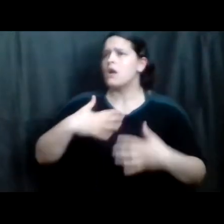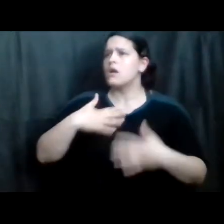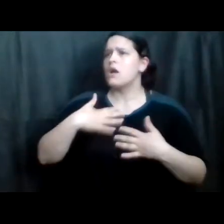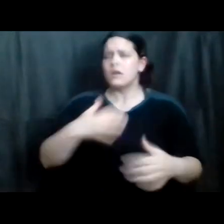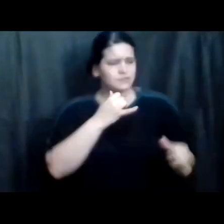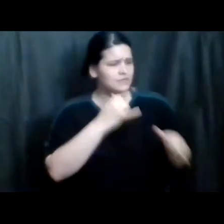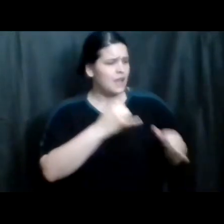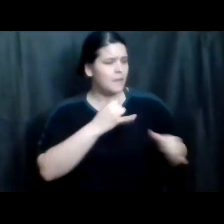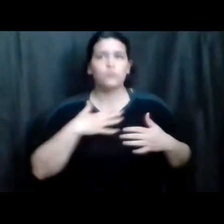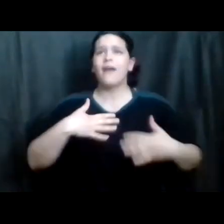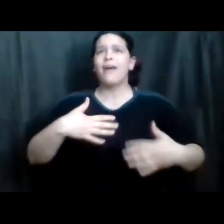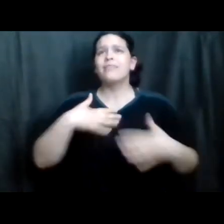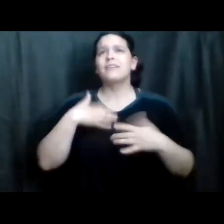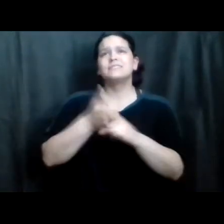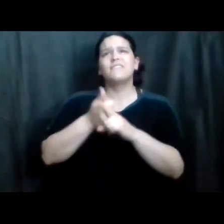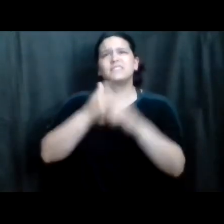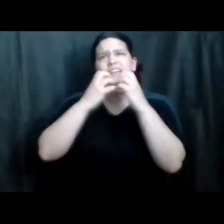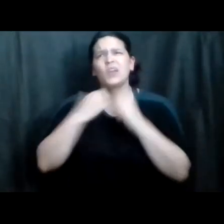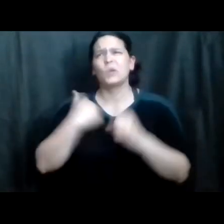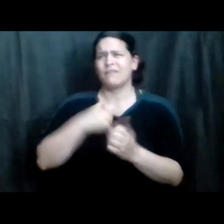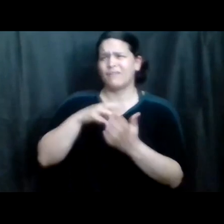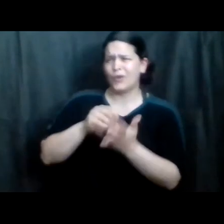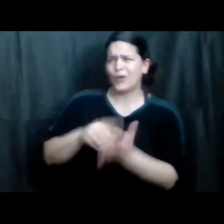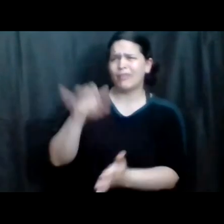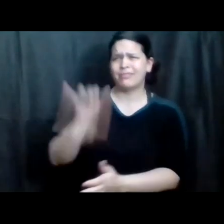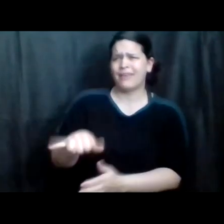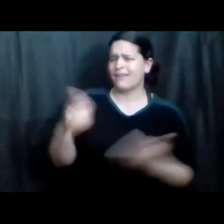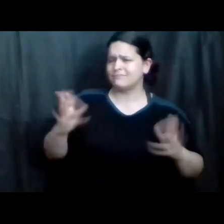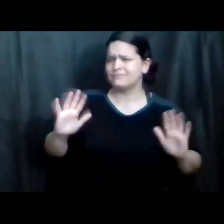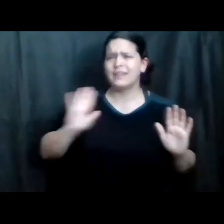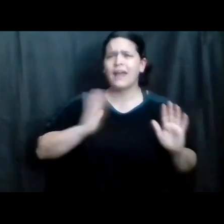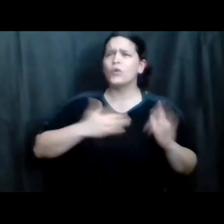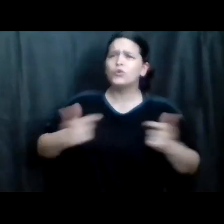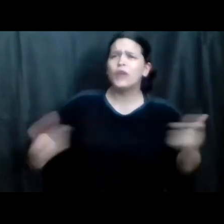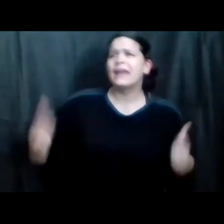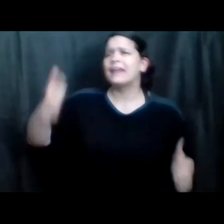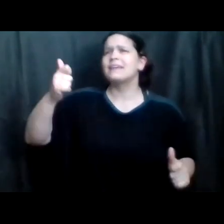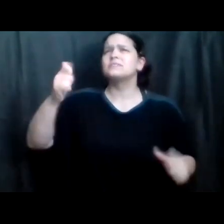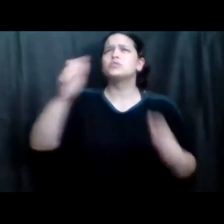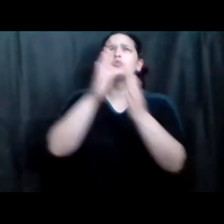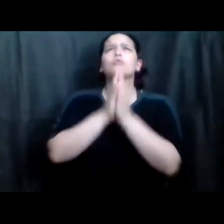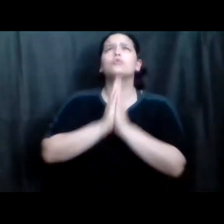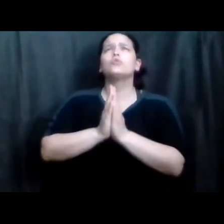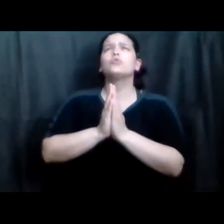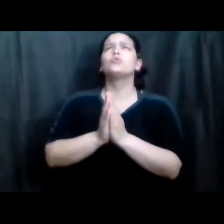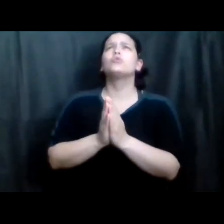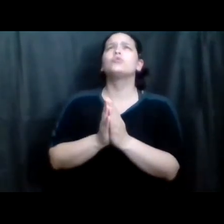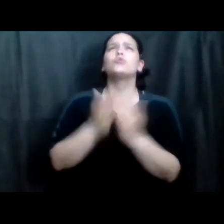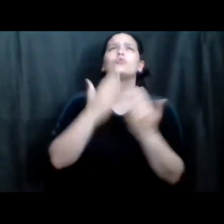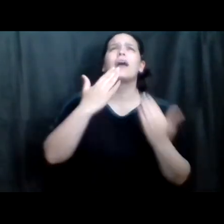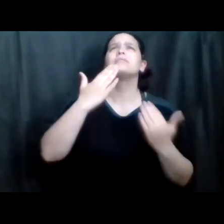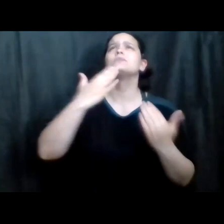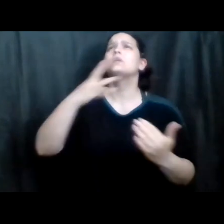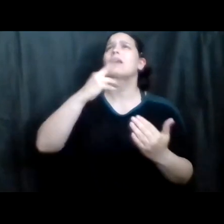Breath is sacred. This we have learned over eons is our greatest gratitude, our most humble offering, because it acknowledges